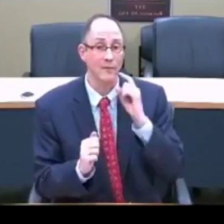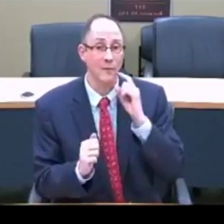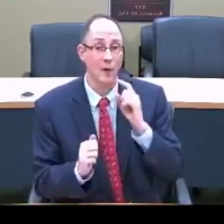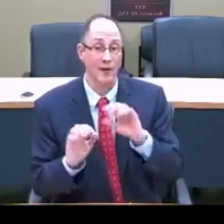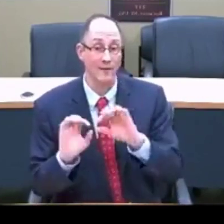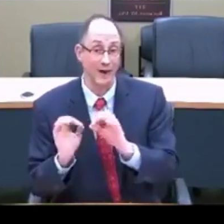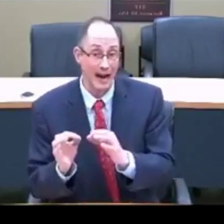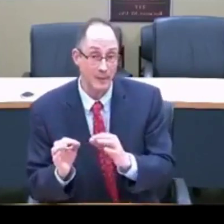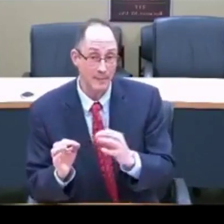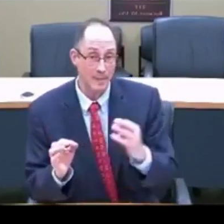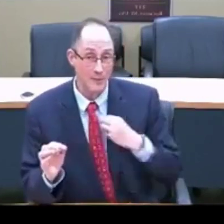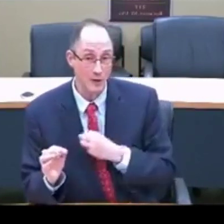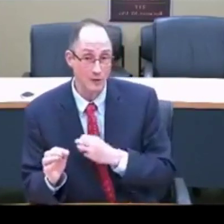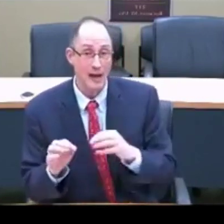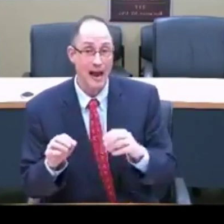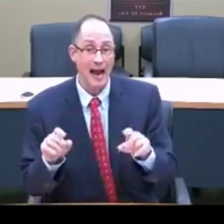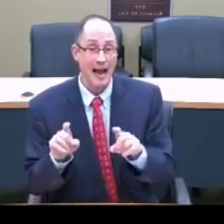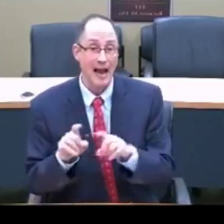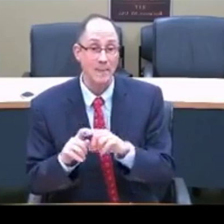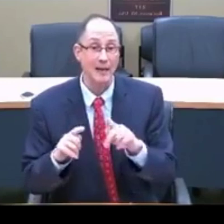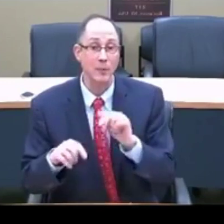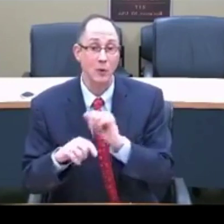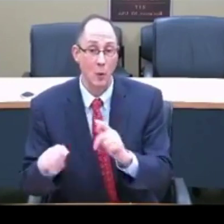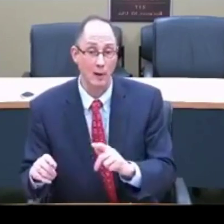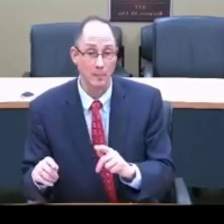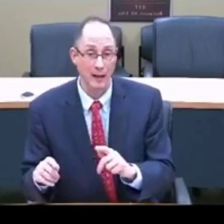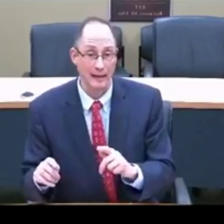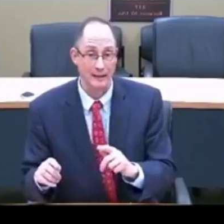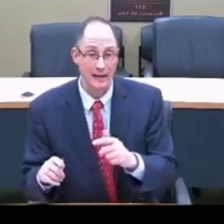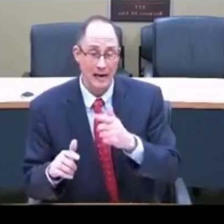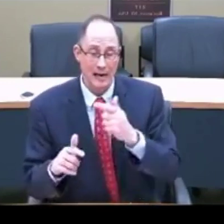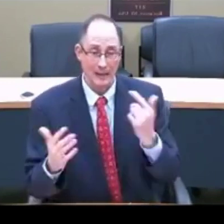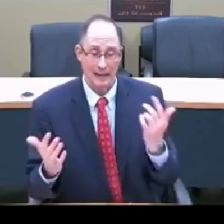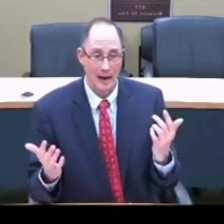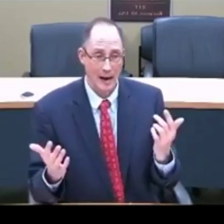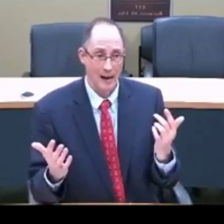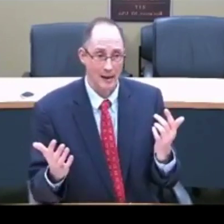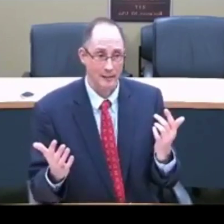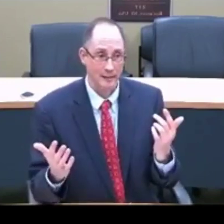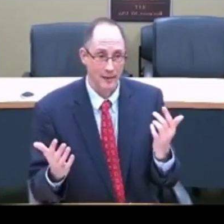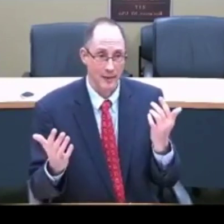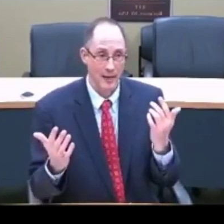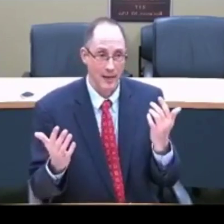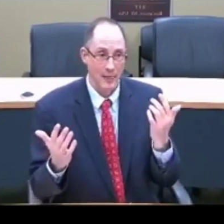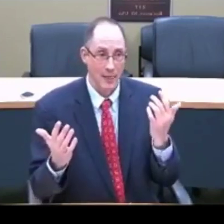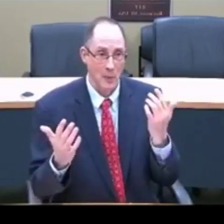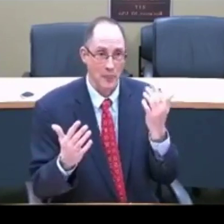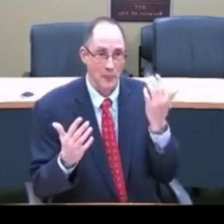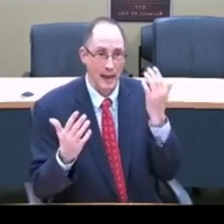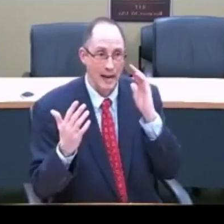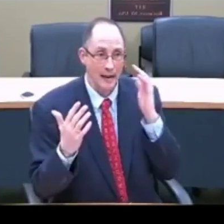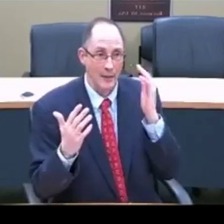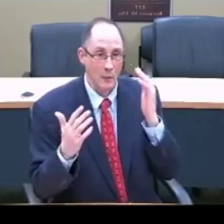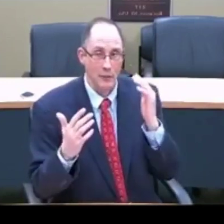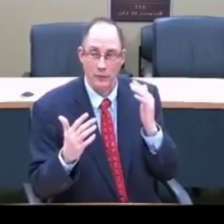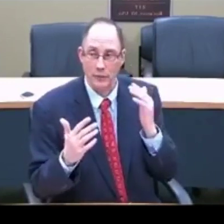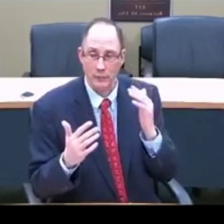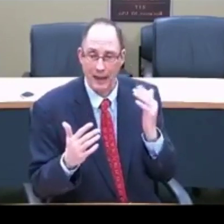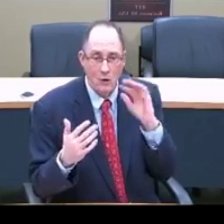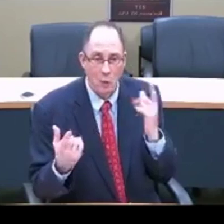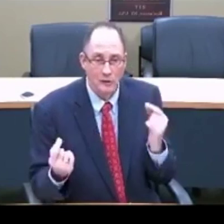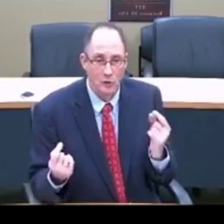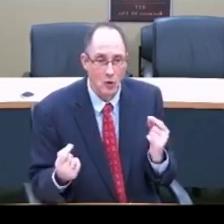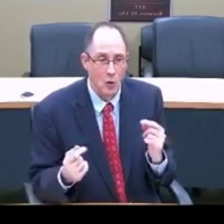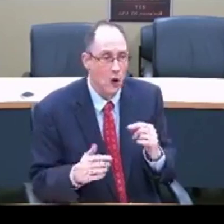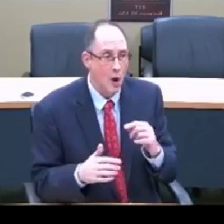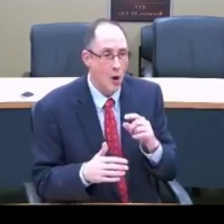for the family members and people in the workplace. Because they don't